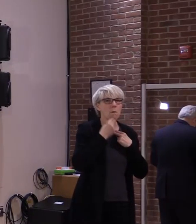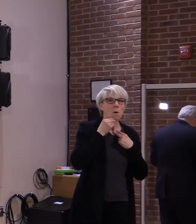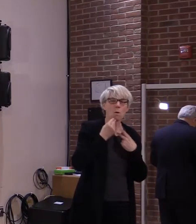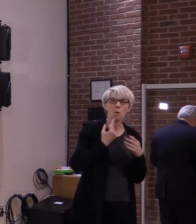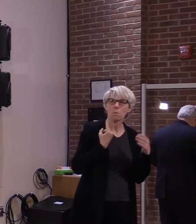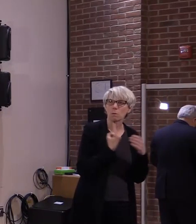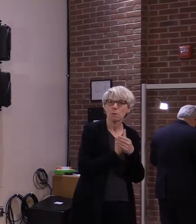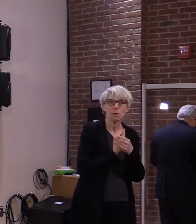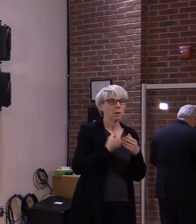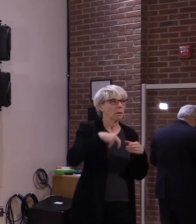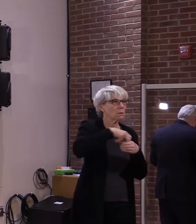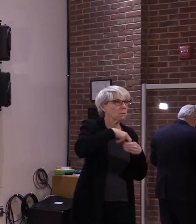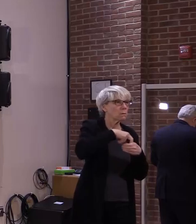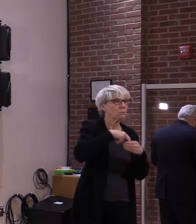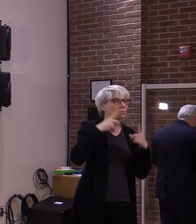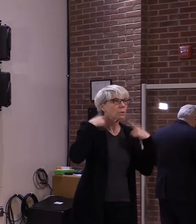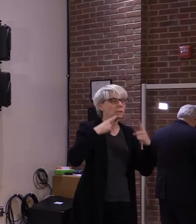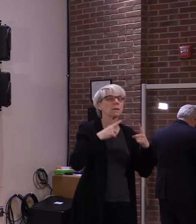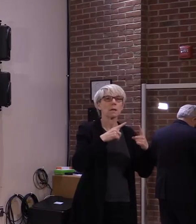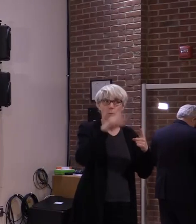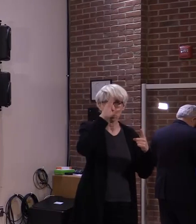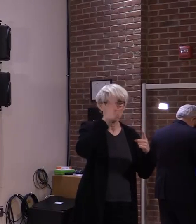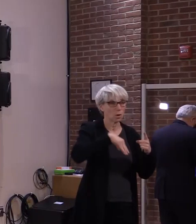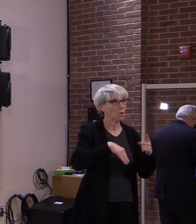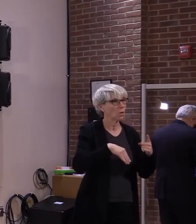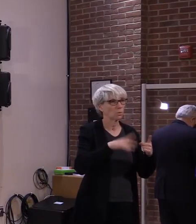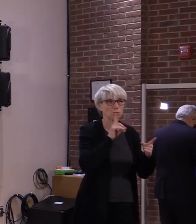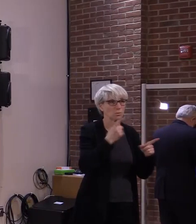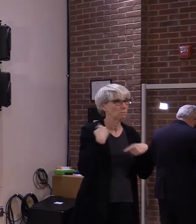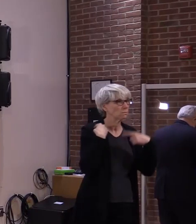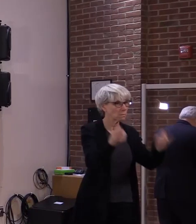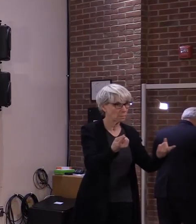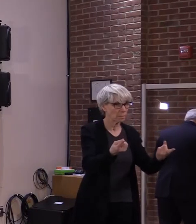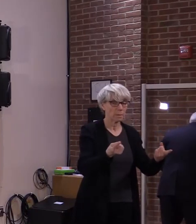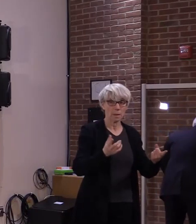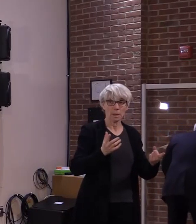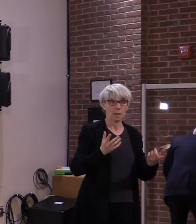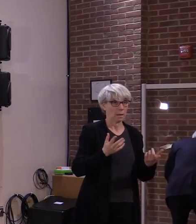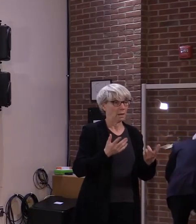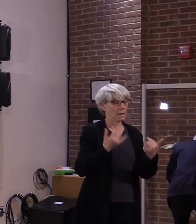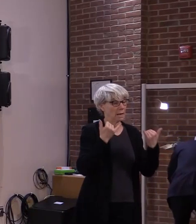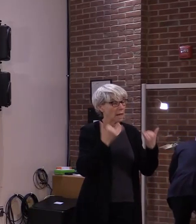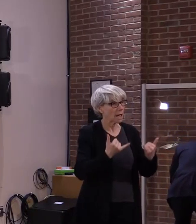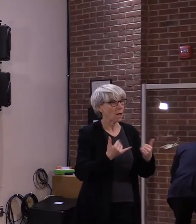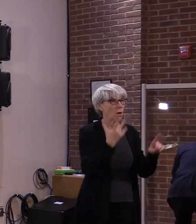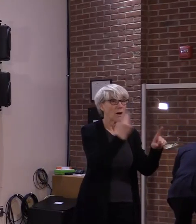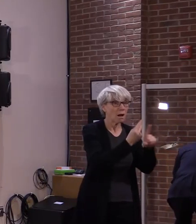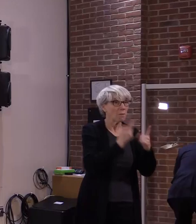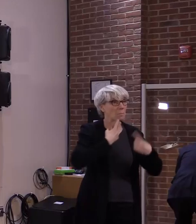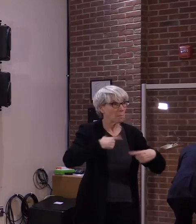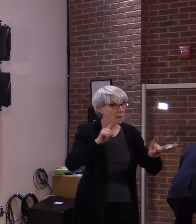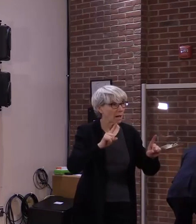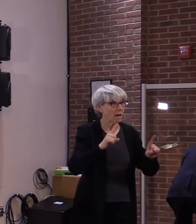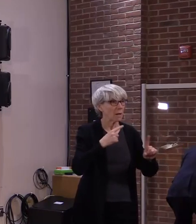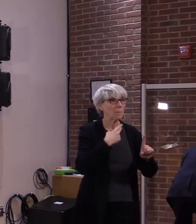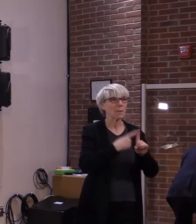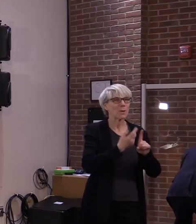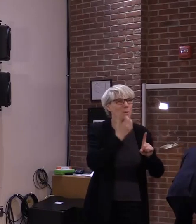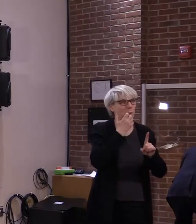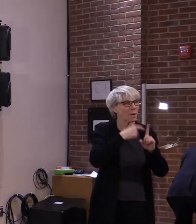but our strides in vaccination, the beginning of spring, hope for the future may be enticing us to